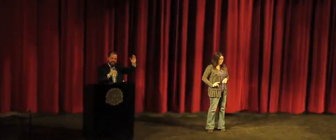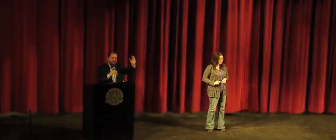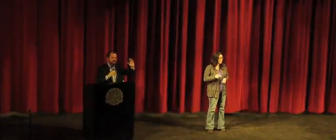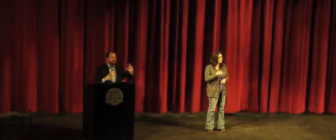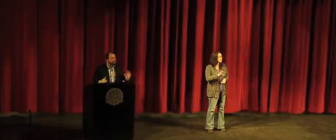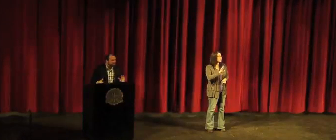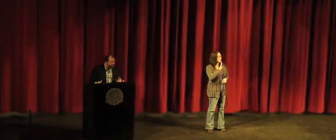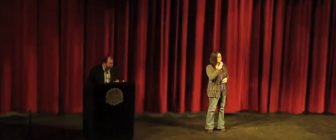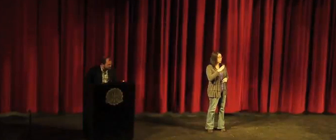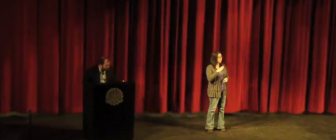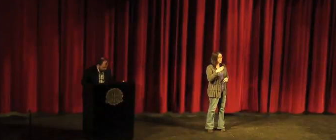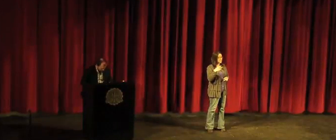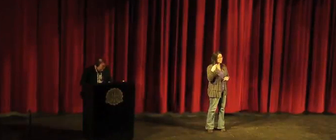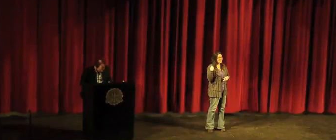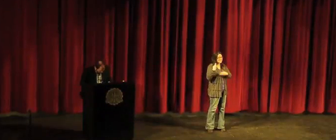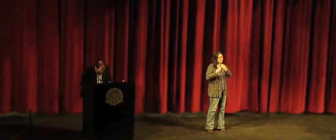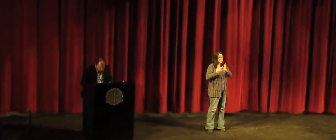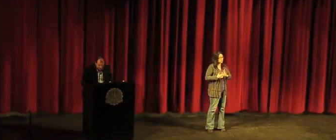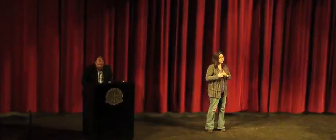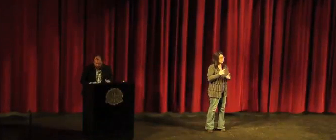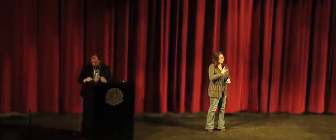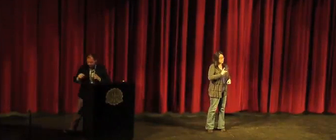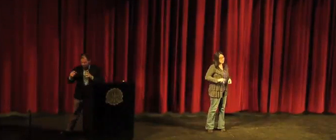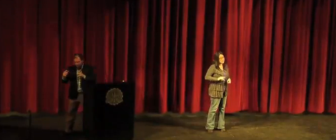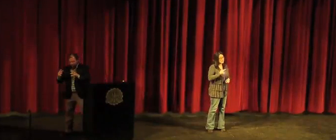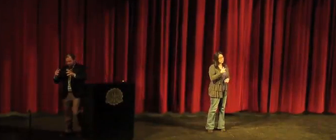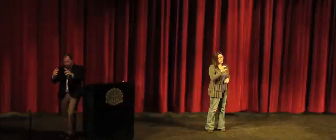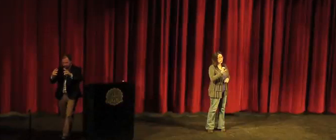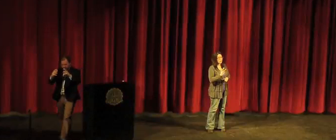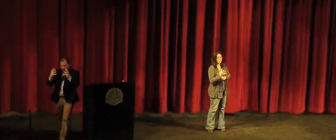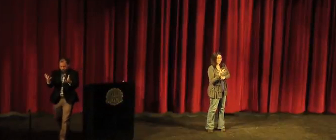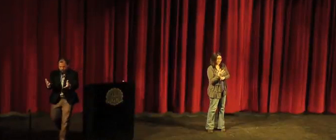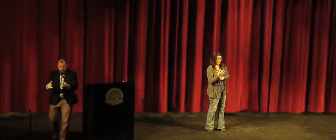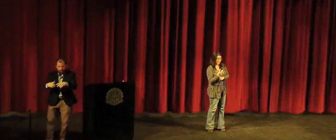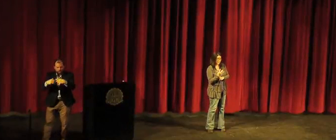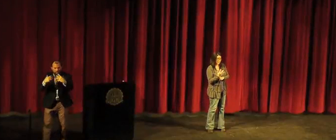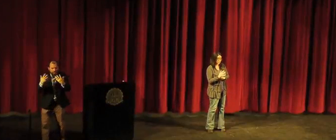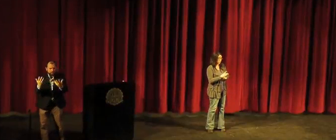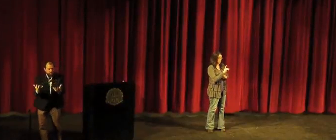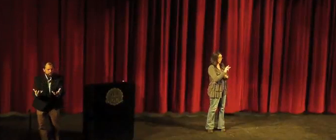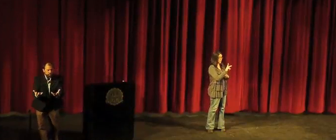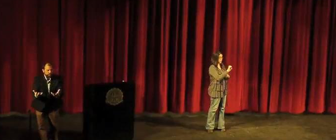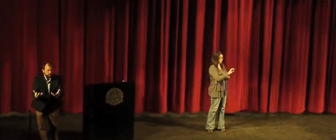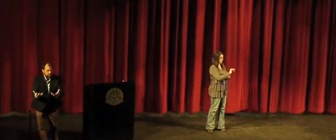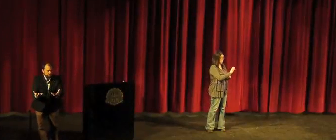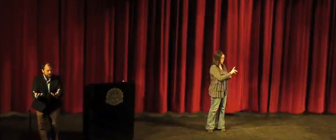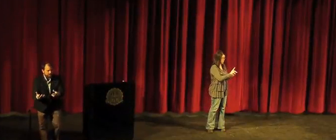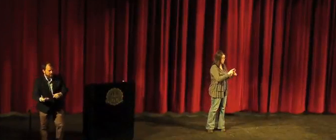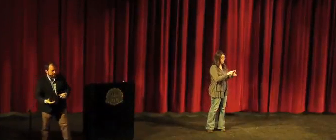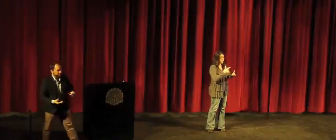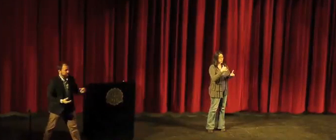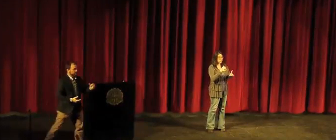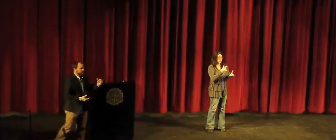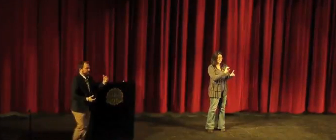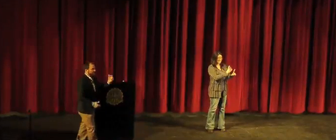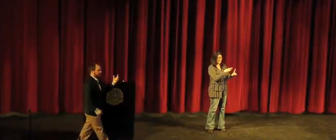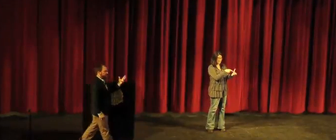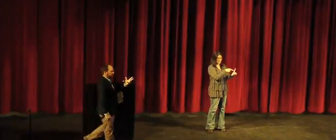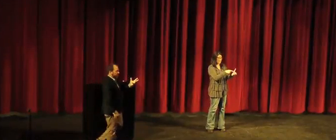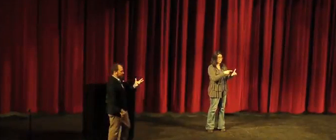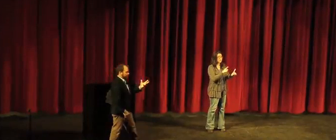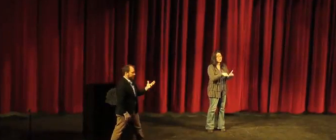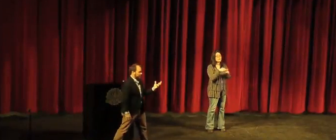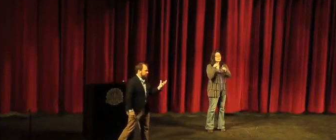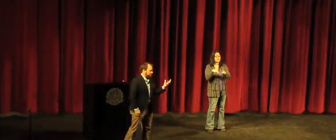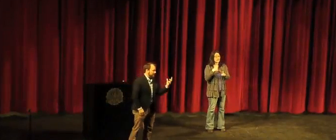be the successor of King George the Fifth. So you've got the Duke of York, George the Sixth, and then you have